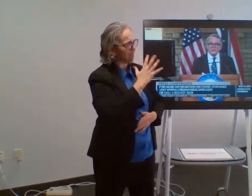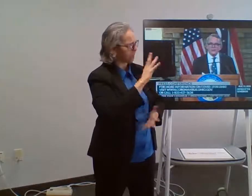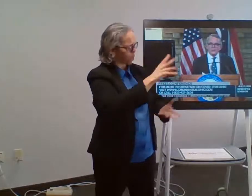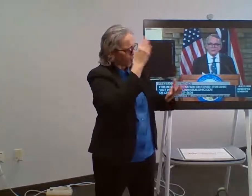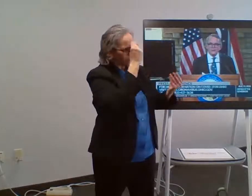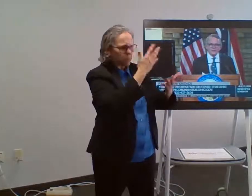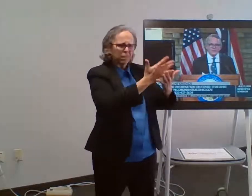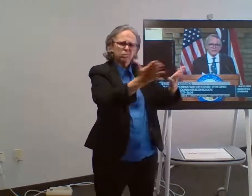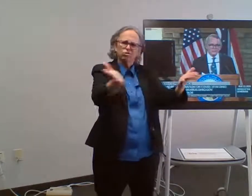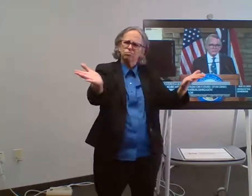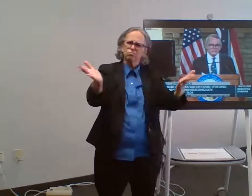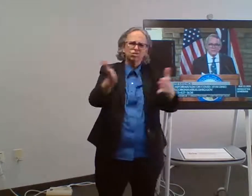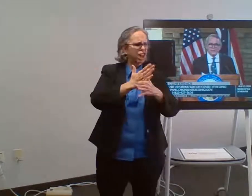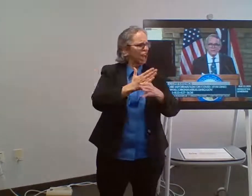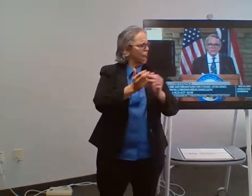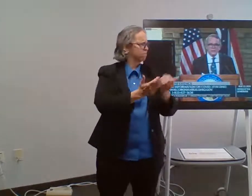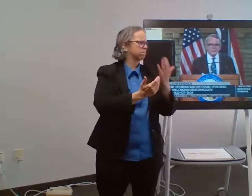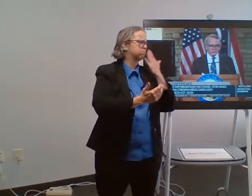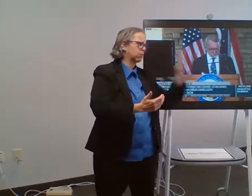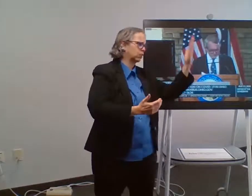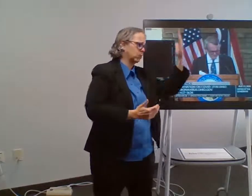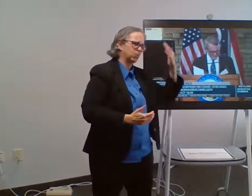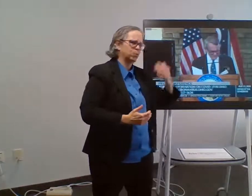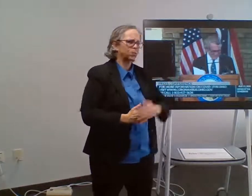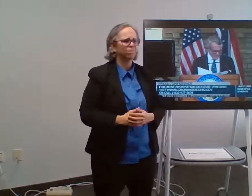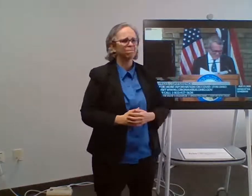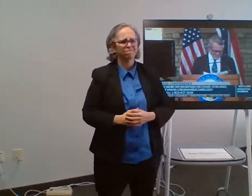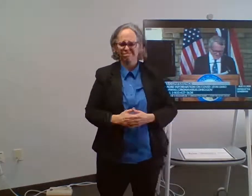this information with us. We Thank you appreciate it very much.